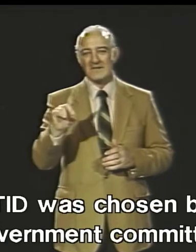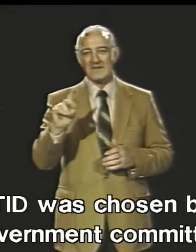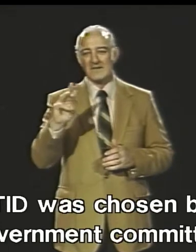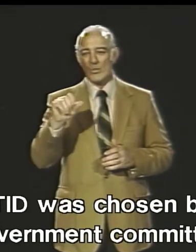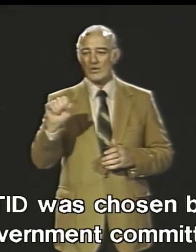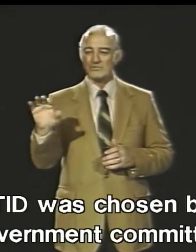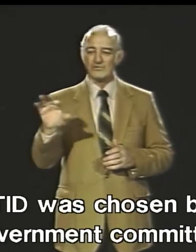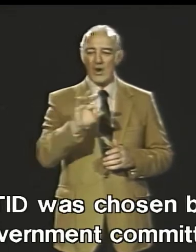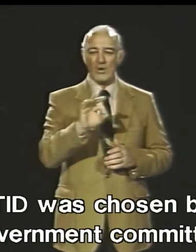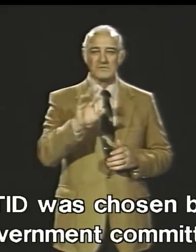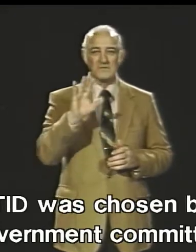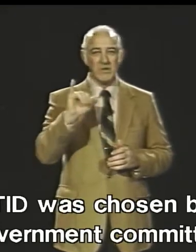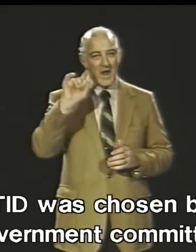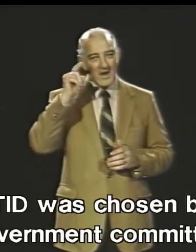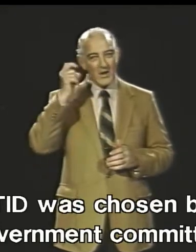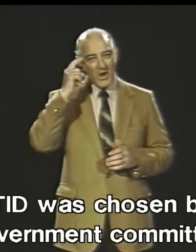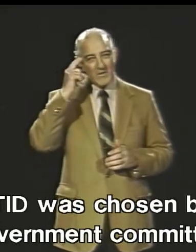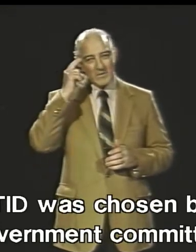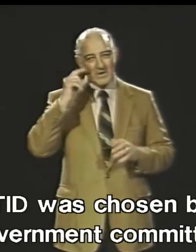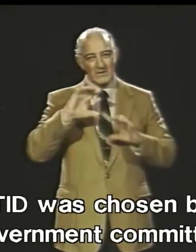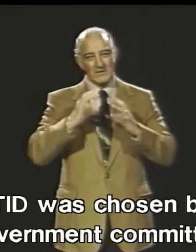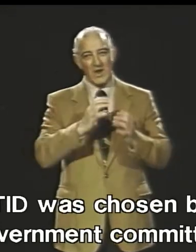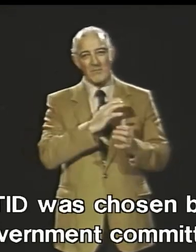1829. NTID was chosen by a government committee